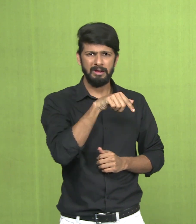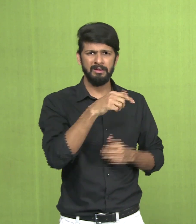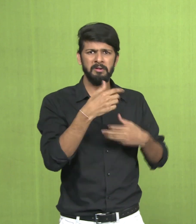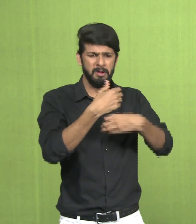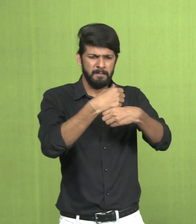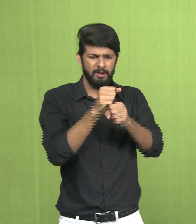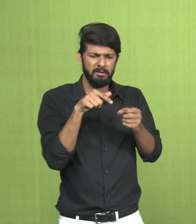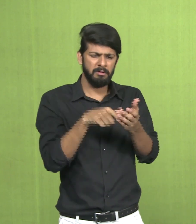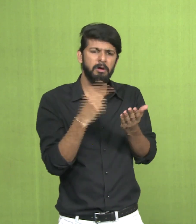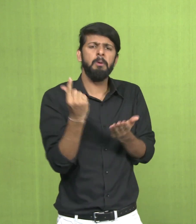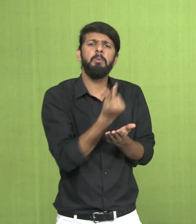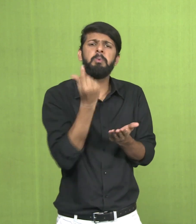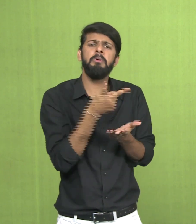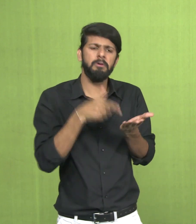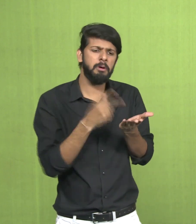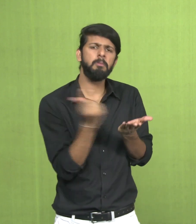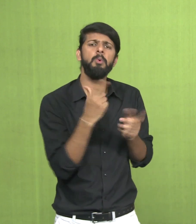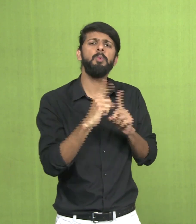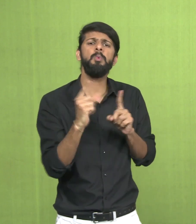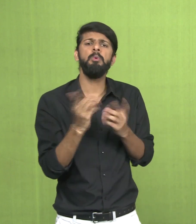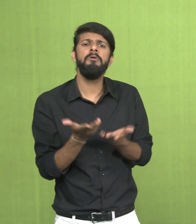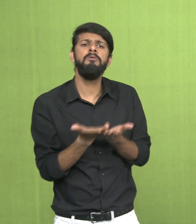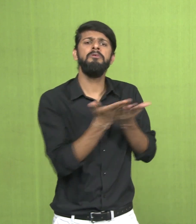What were the mother goddess figurines used for?